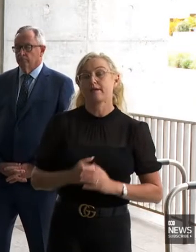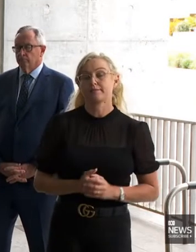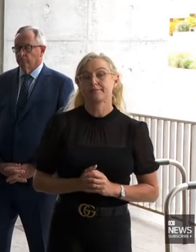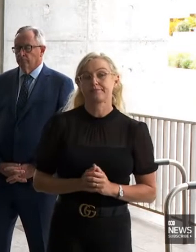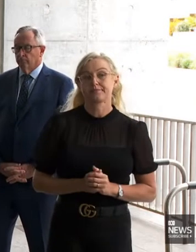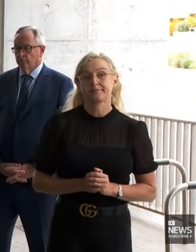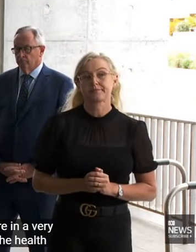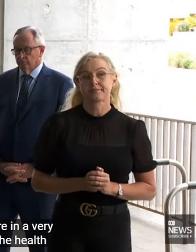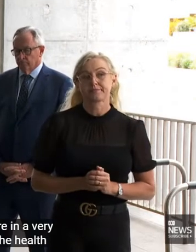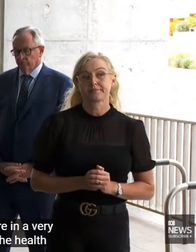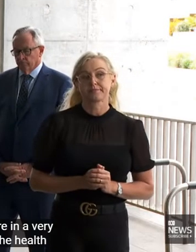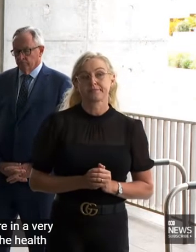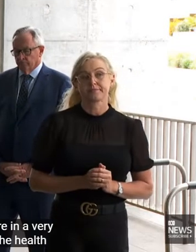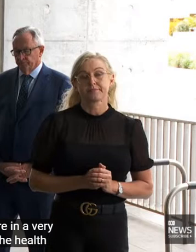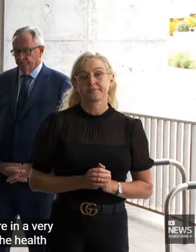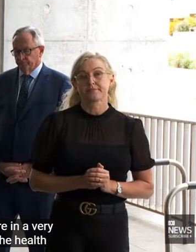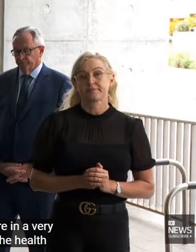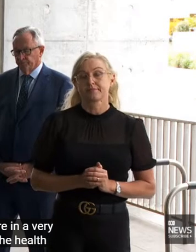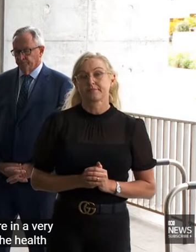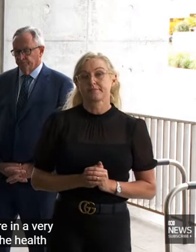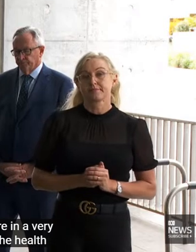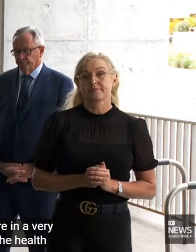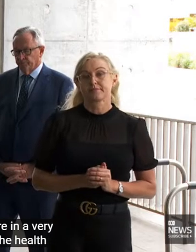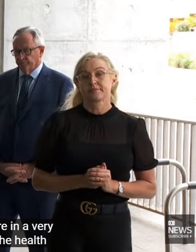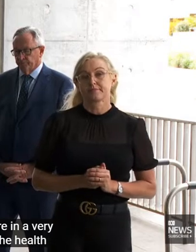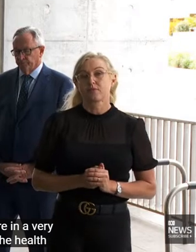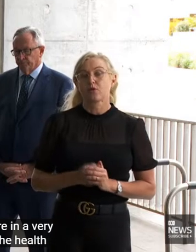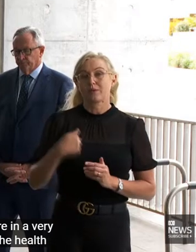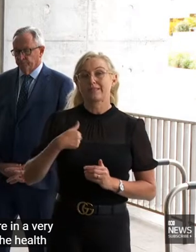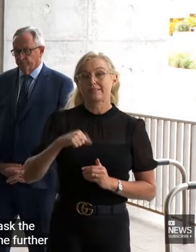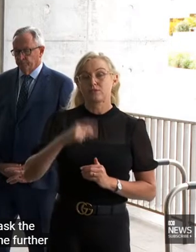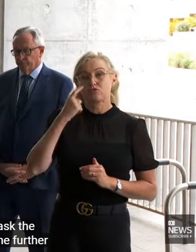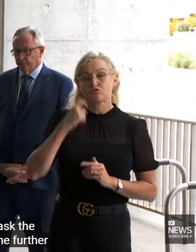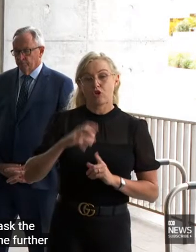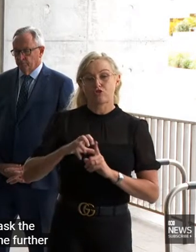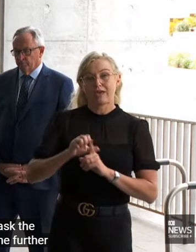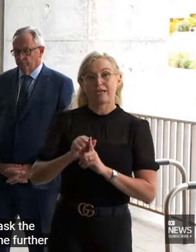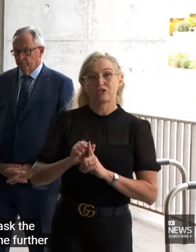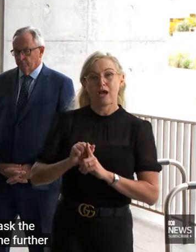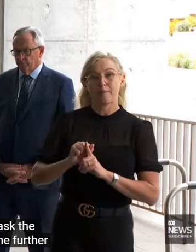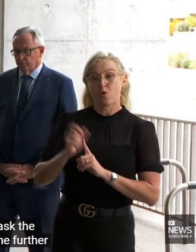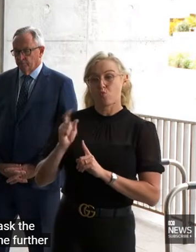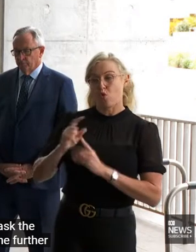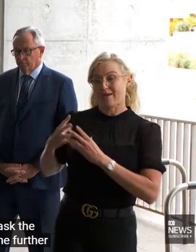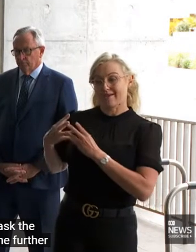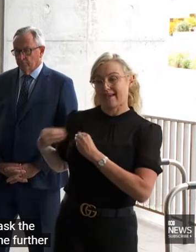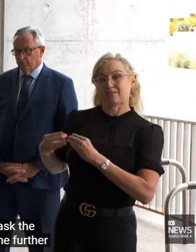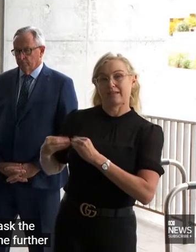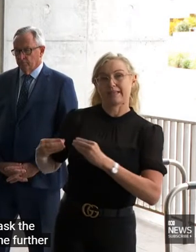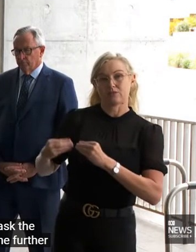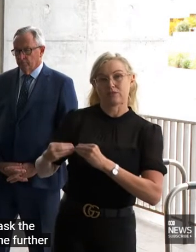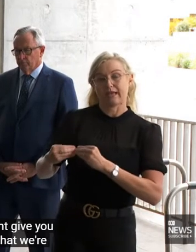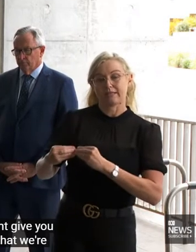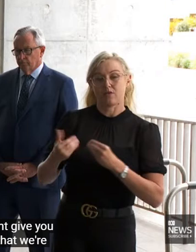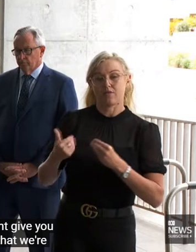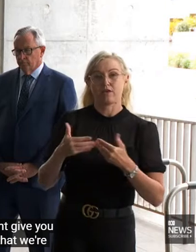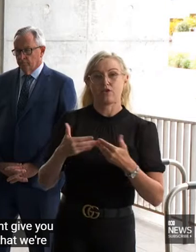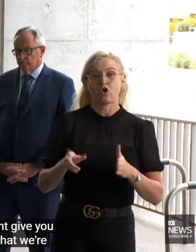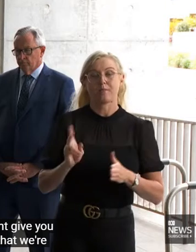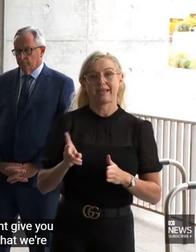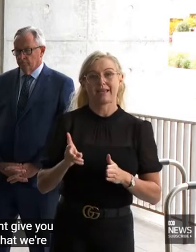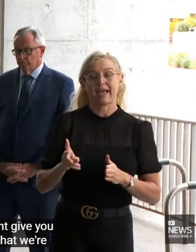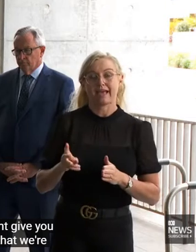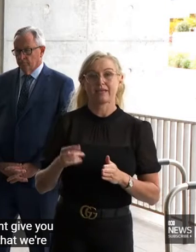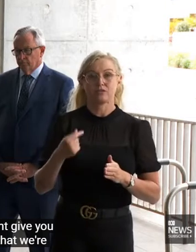direction, that we're still bringing forward and catching up to those elective surgeries that we had to delay